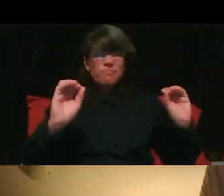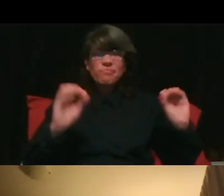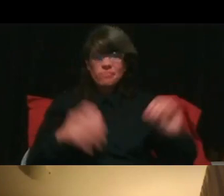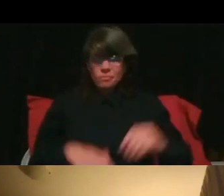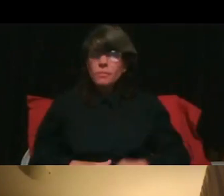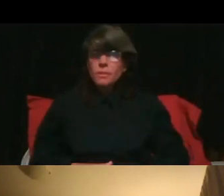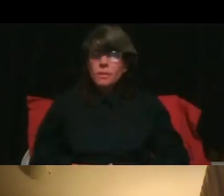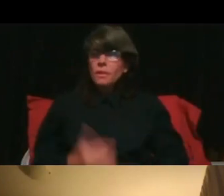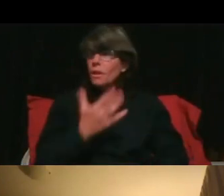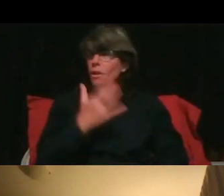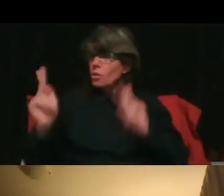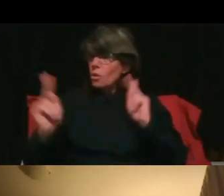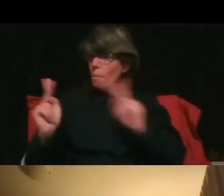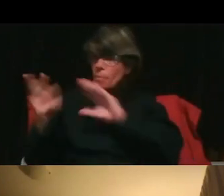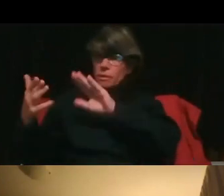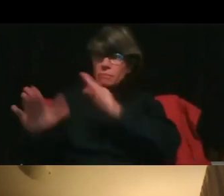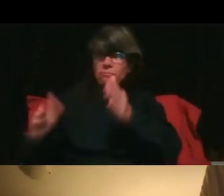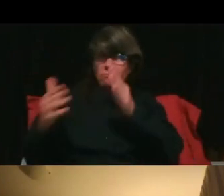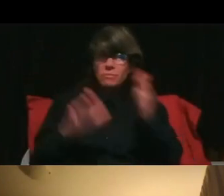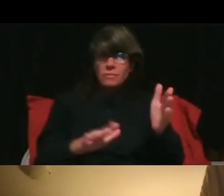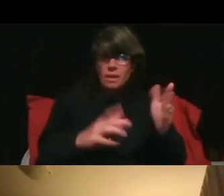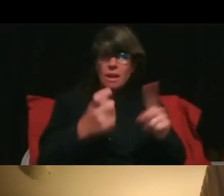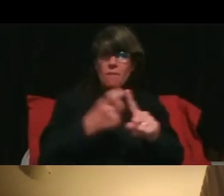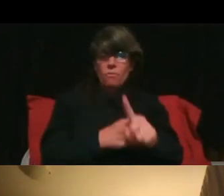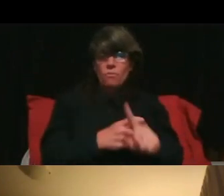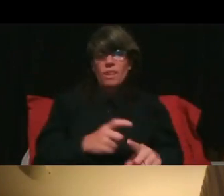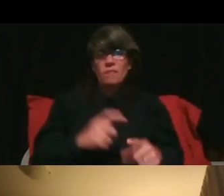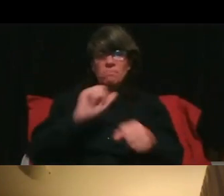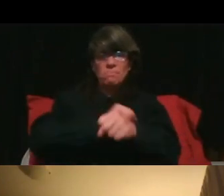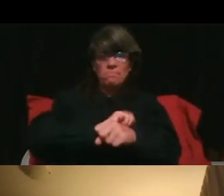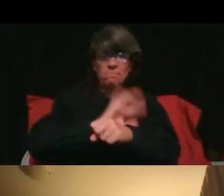Those who are dying from the virus at the moment.